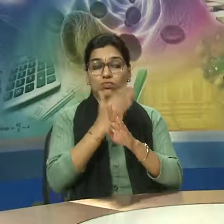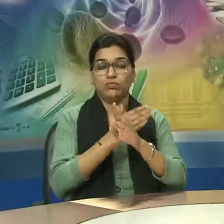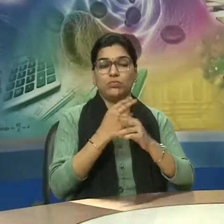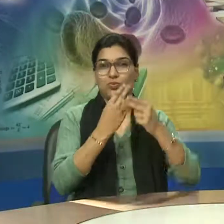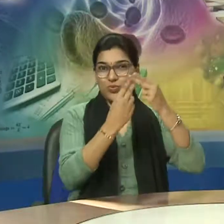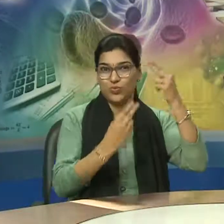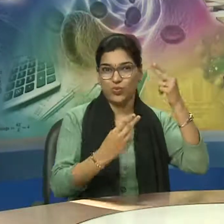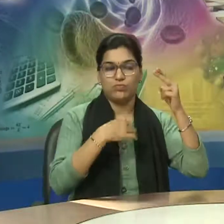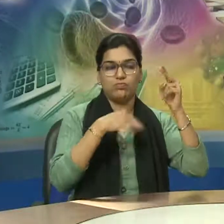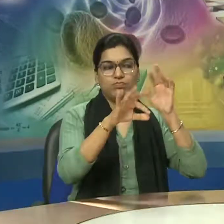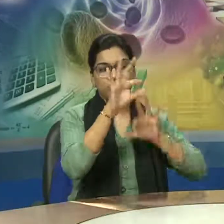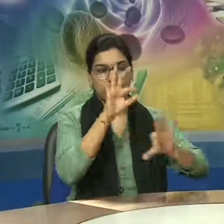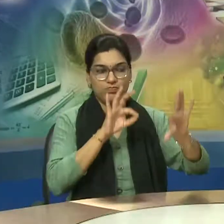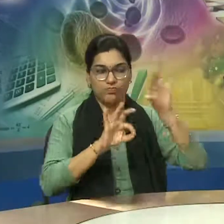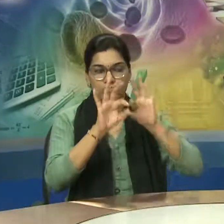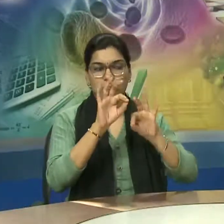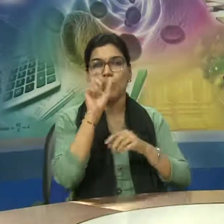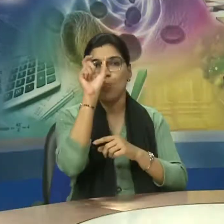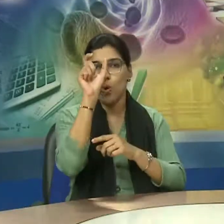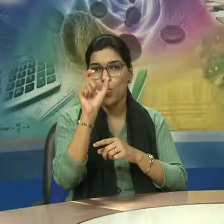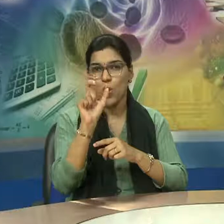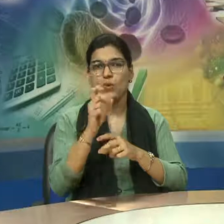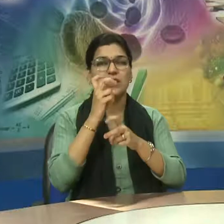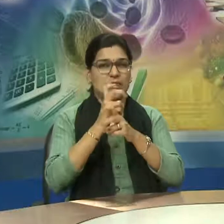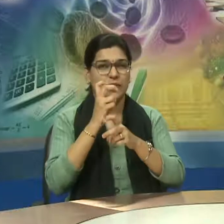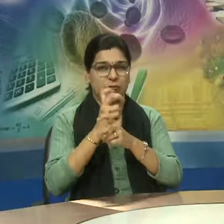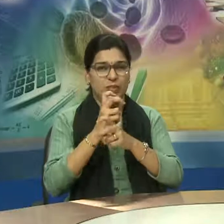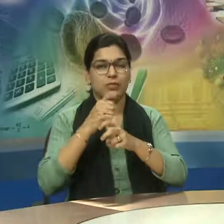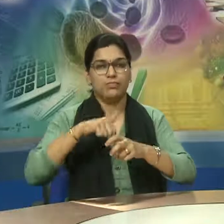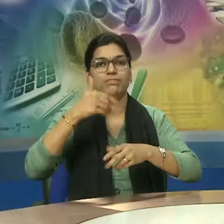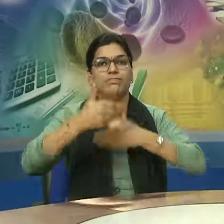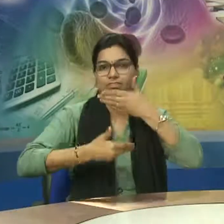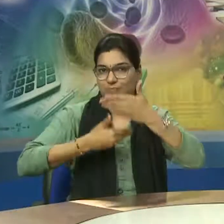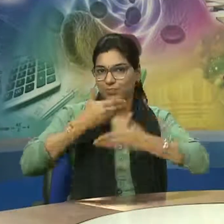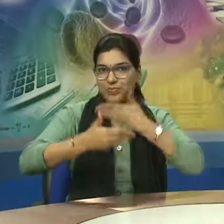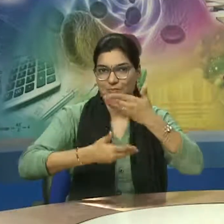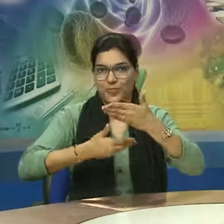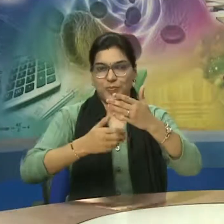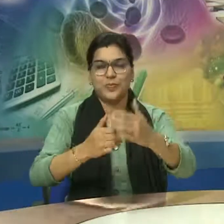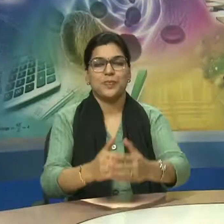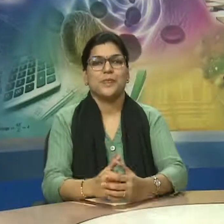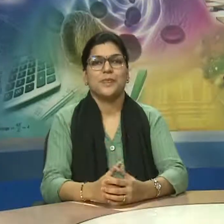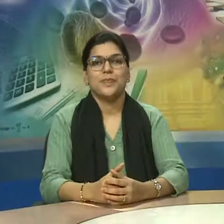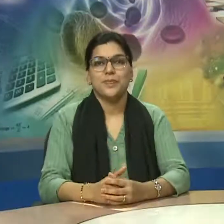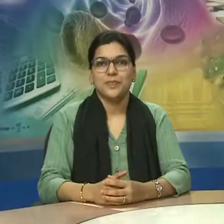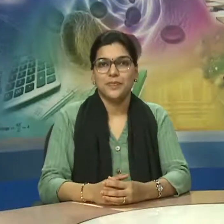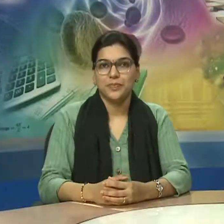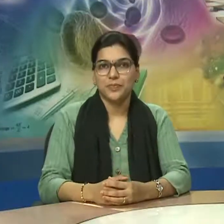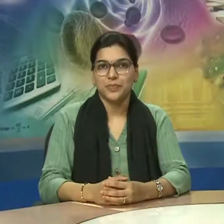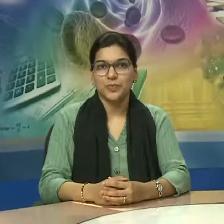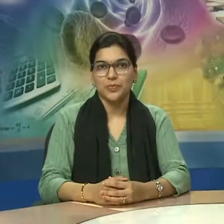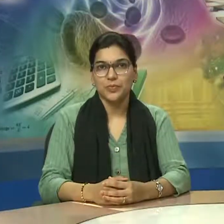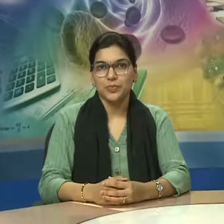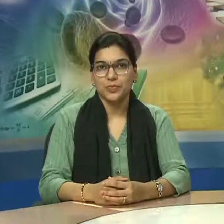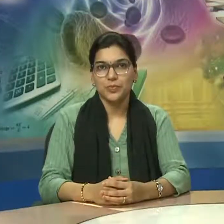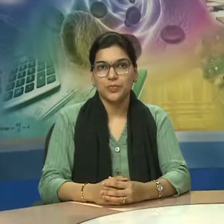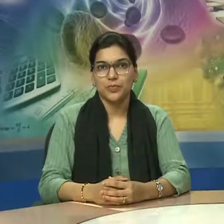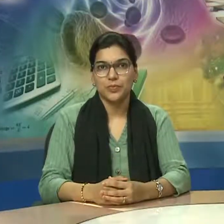Now, before the starting of chapter, we will discuss some difficult words.